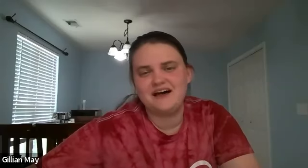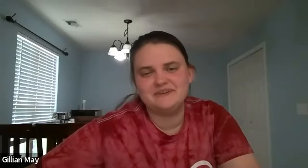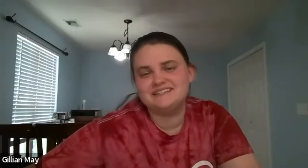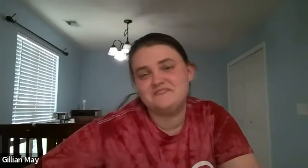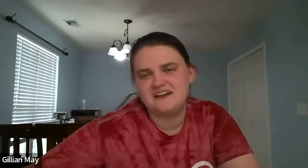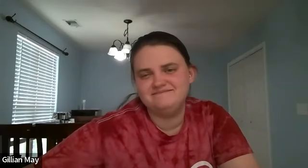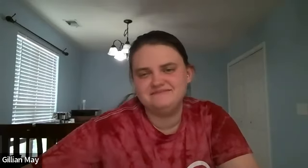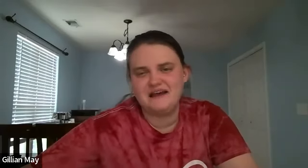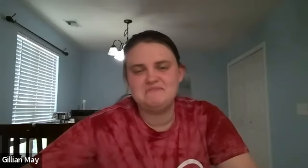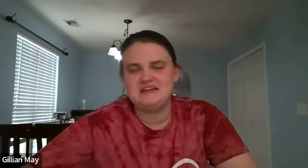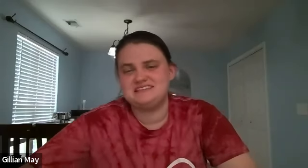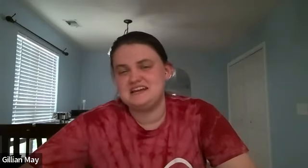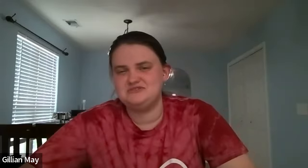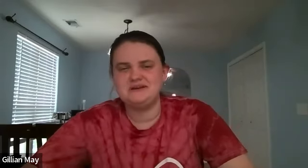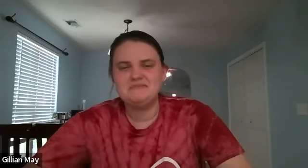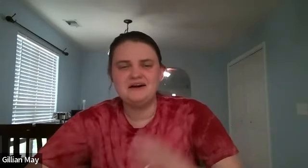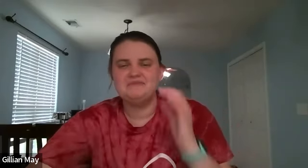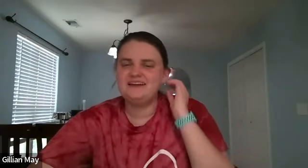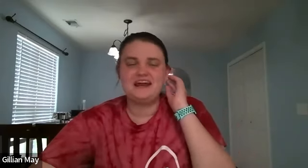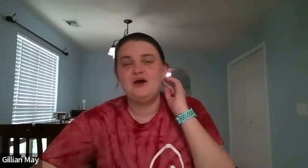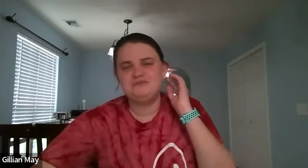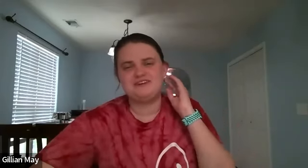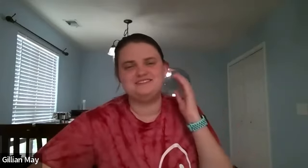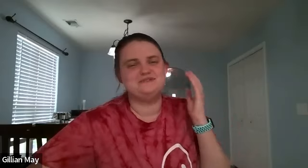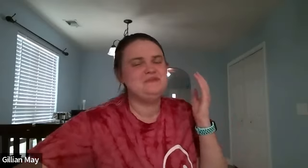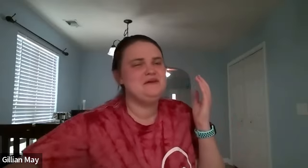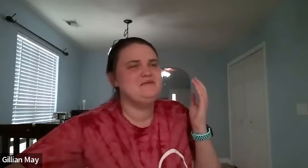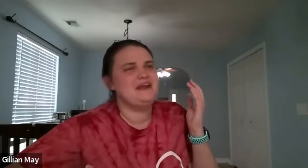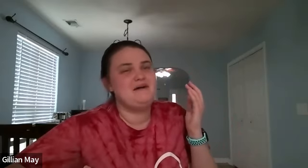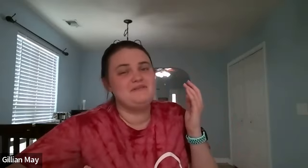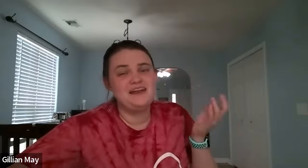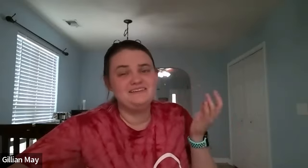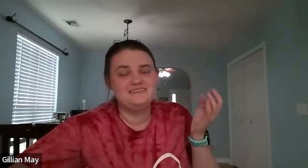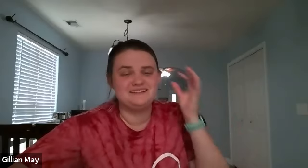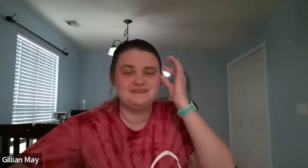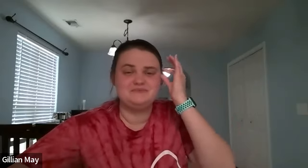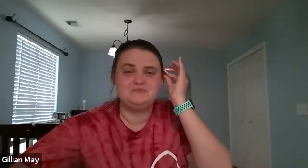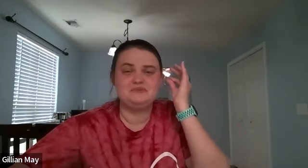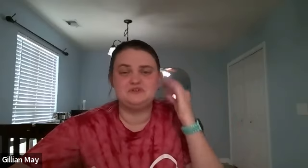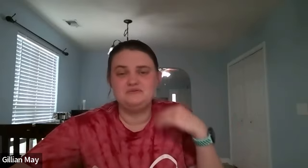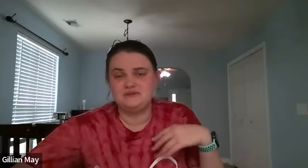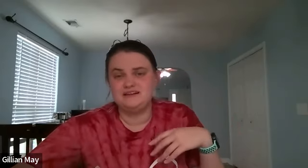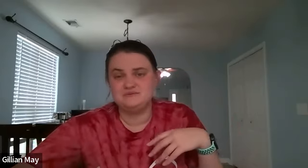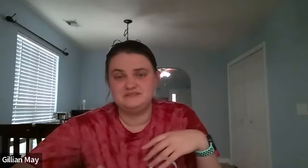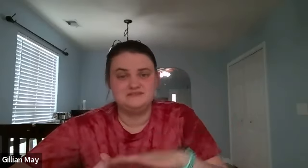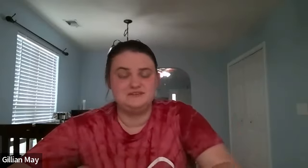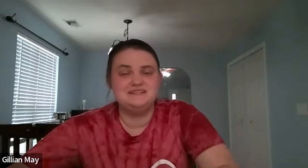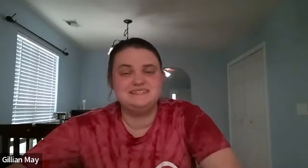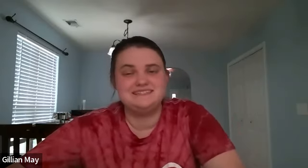lot, but it's fine. I'm like, because I enjoy them. And I hope you guys do. But a lot of the things that people don't realize with deaf students is